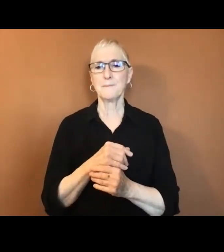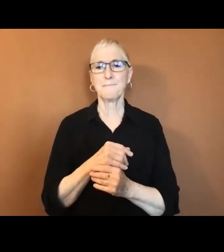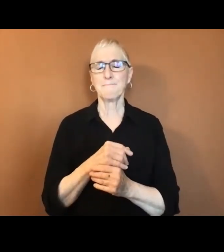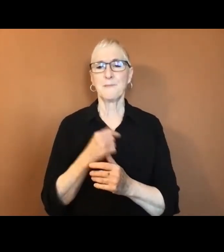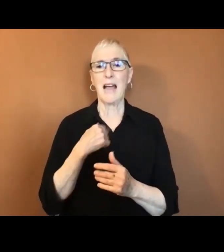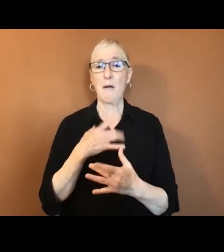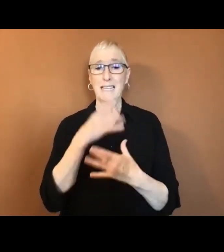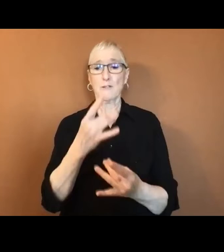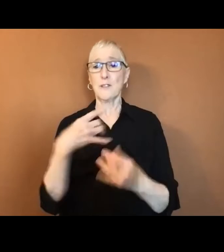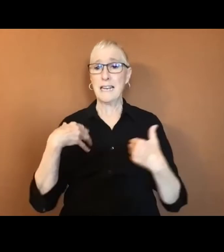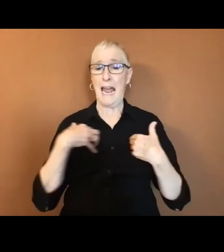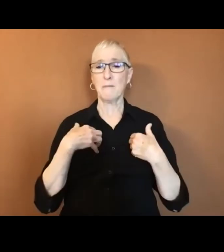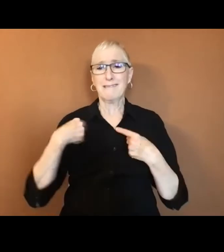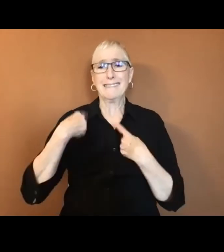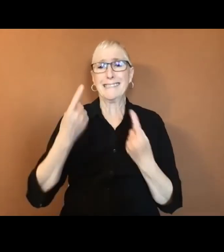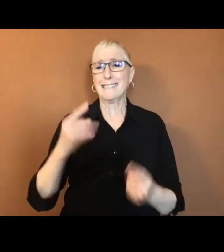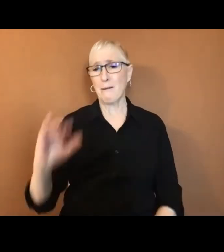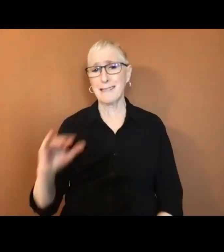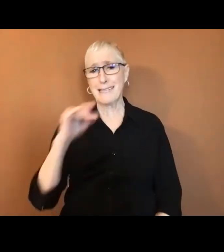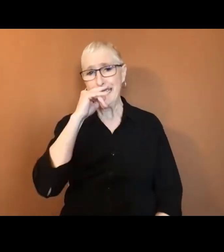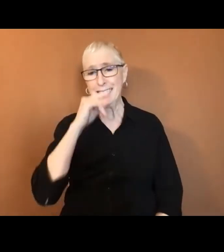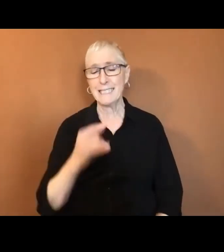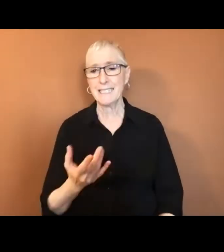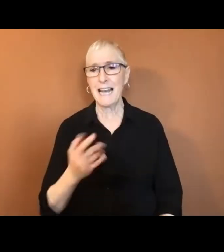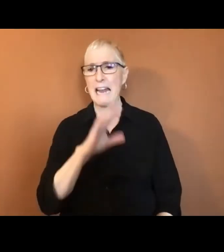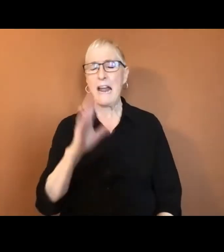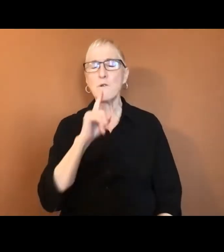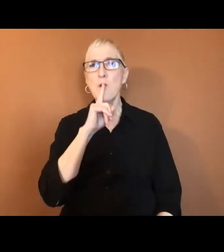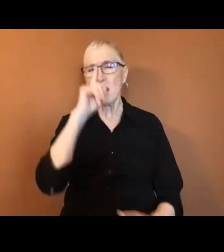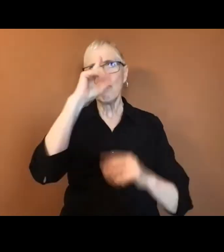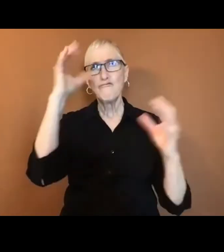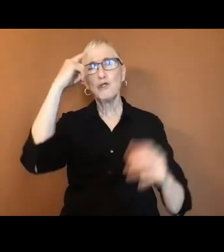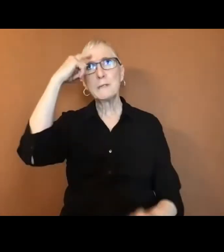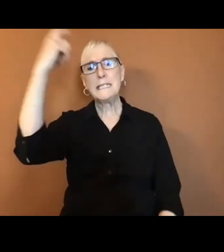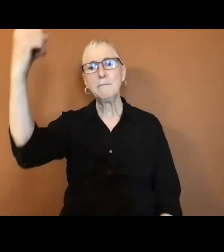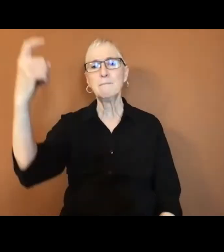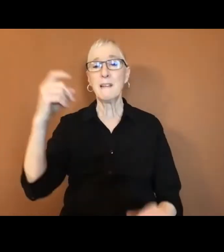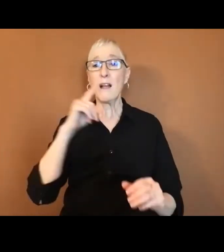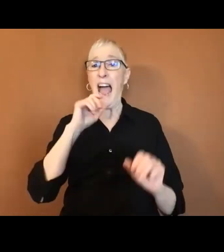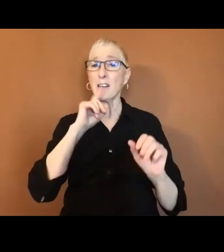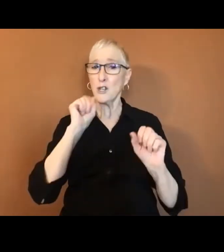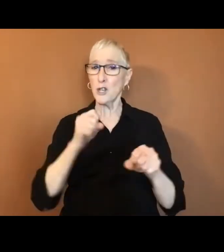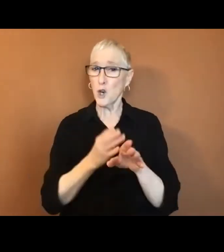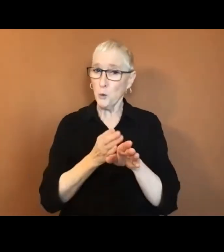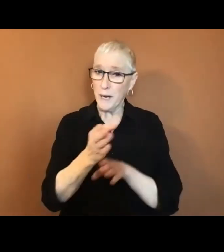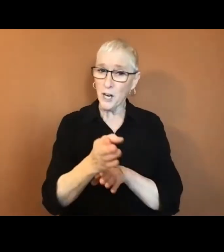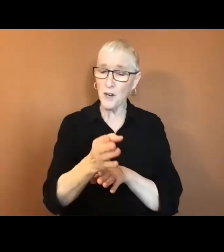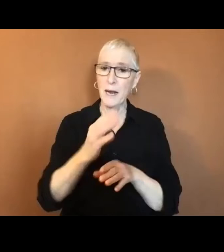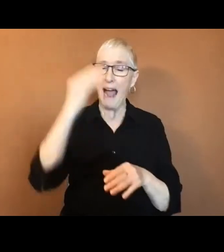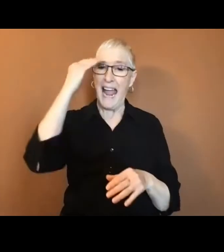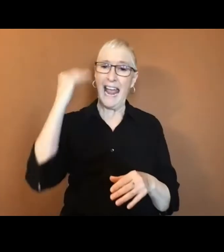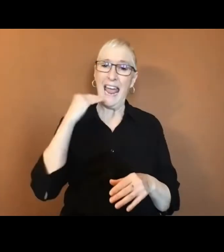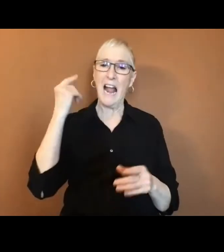was interested in animals since I was a little kid. I never dreamed that could be a career. In my head, I sort of